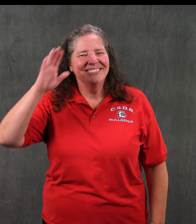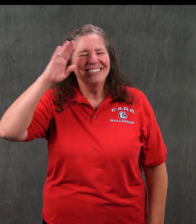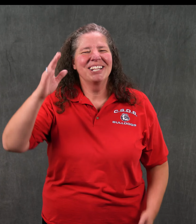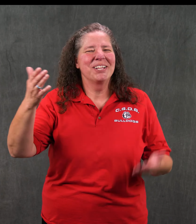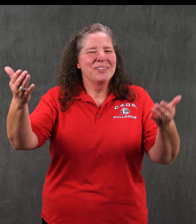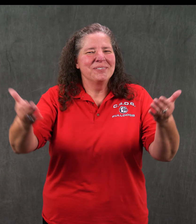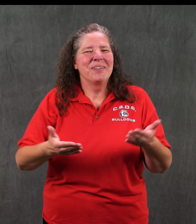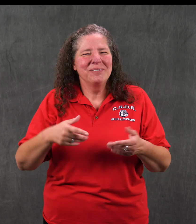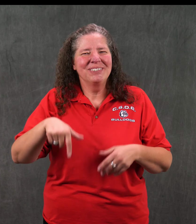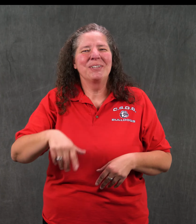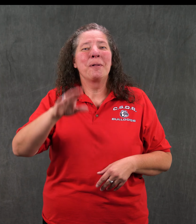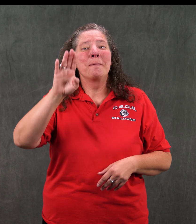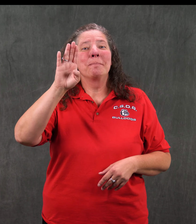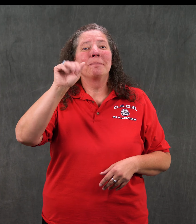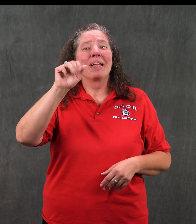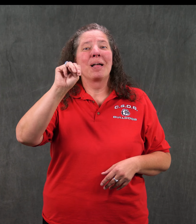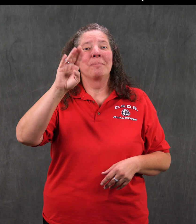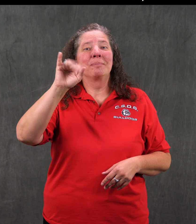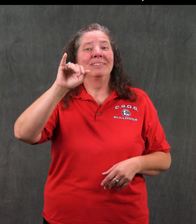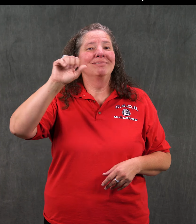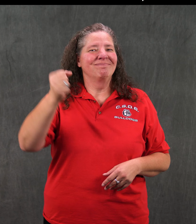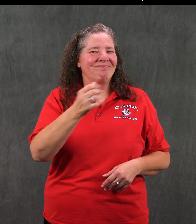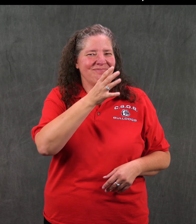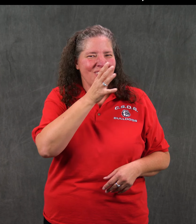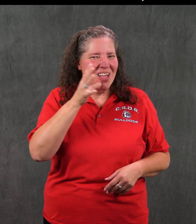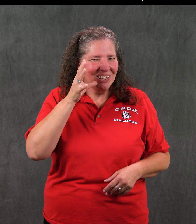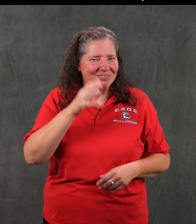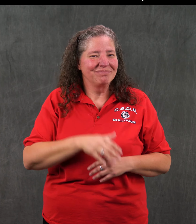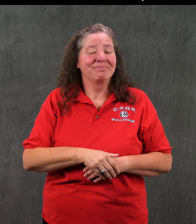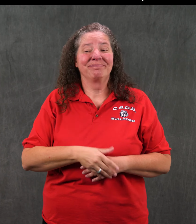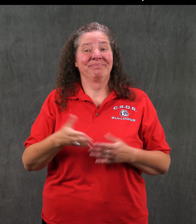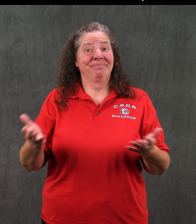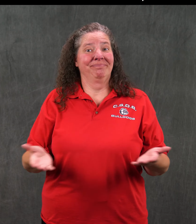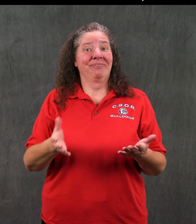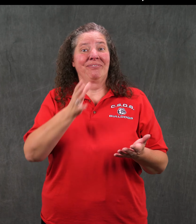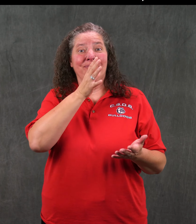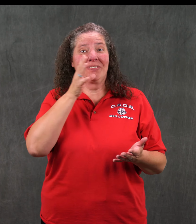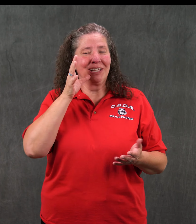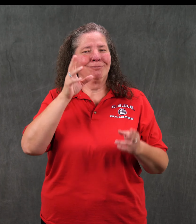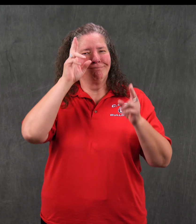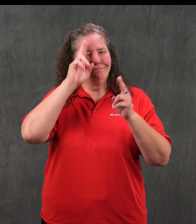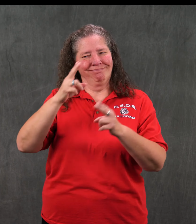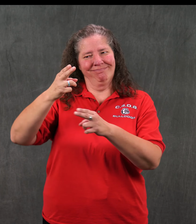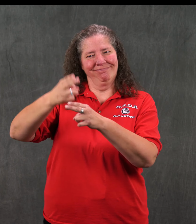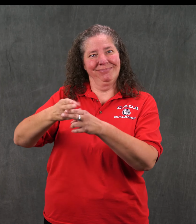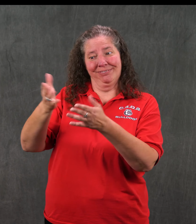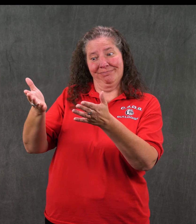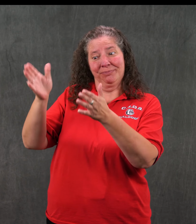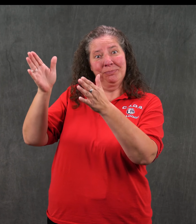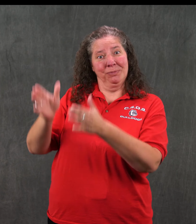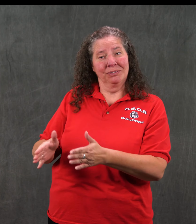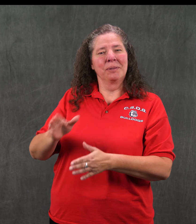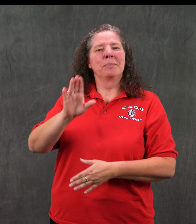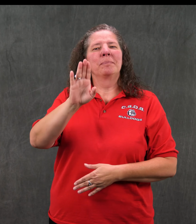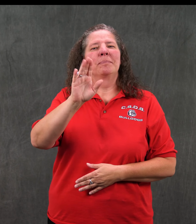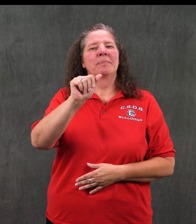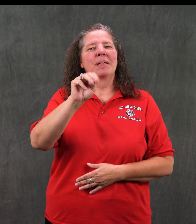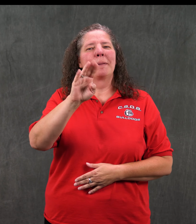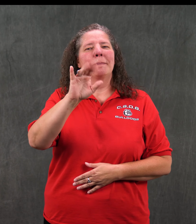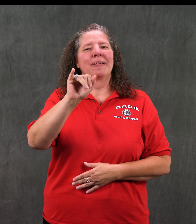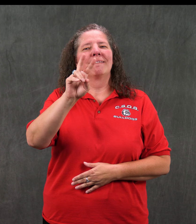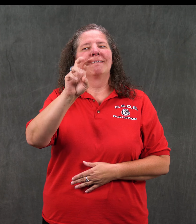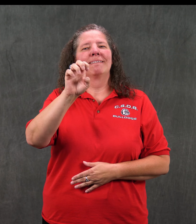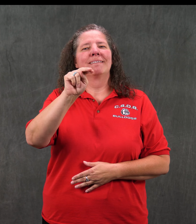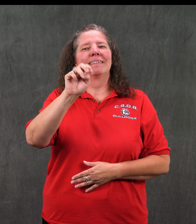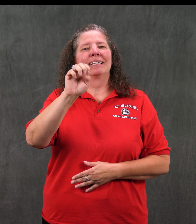Alacia Speaks. Welcome to Bambi's Farm. The farm was named after Bambi Venetucci, who began as a CSDB student in the